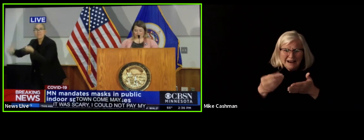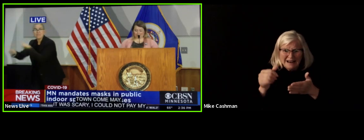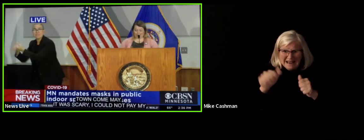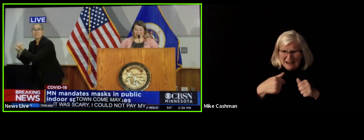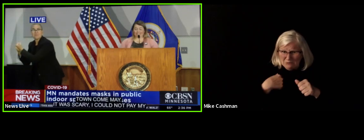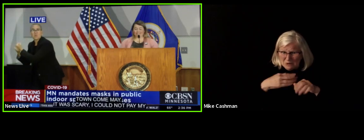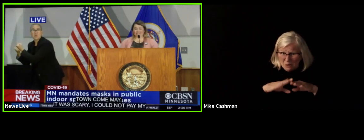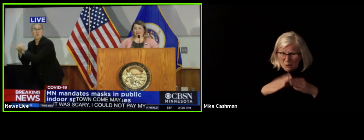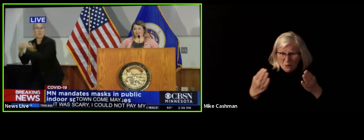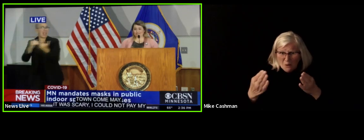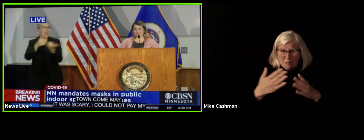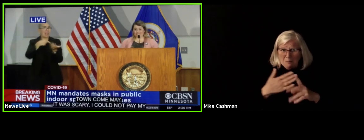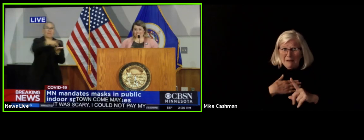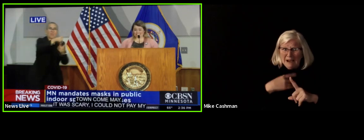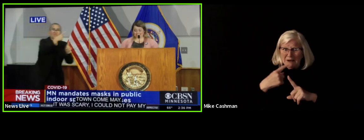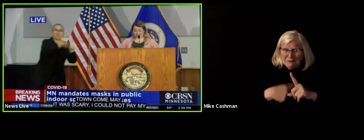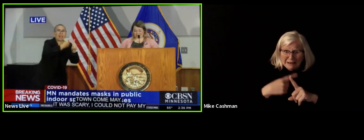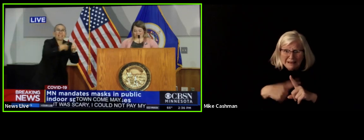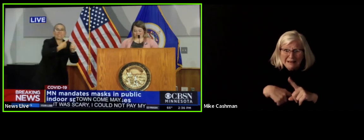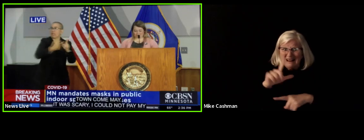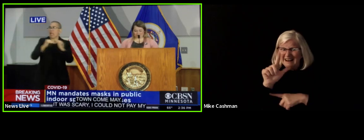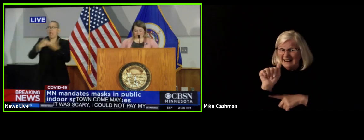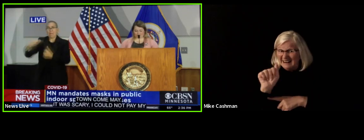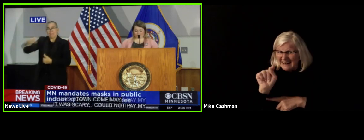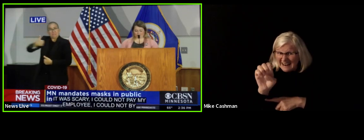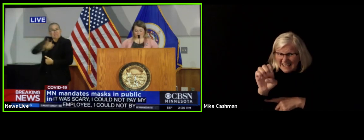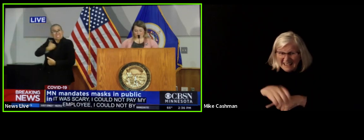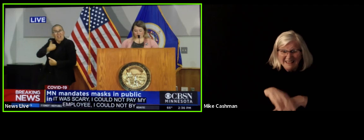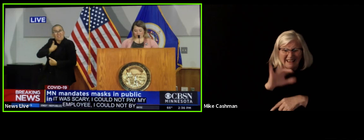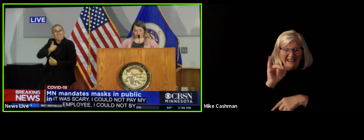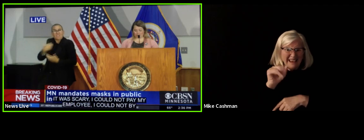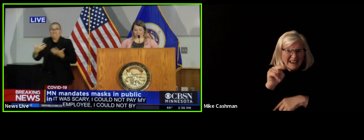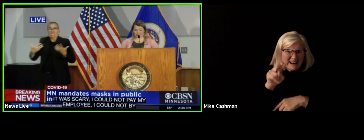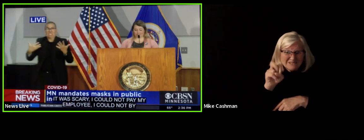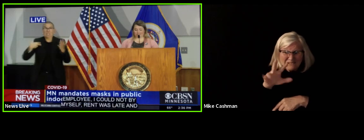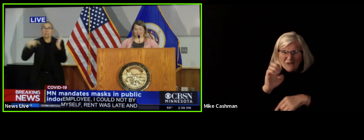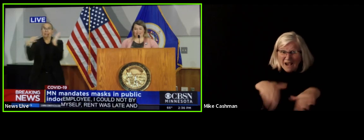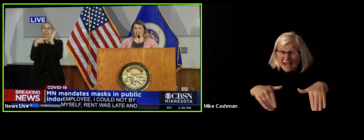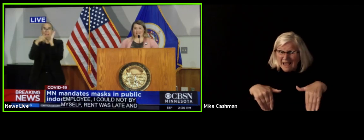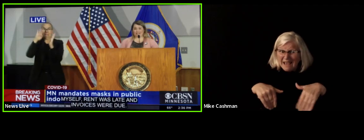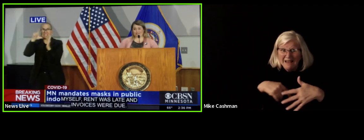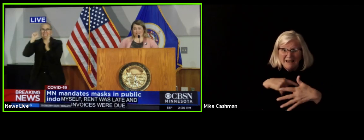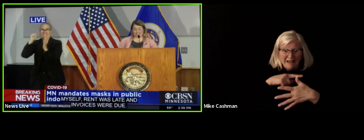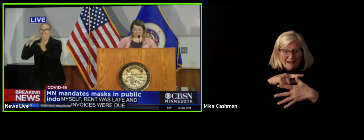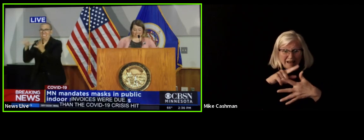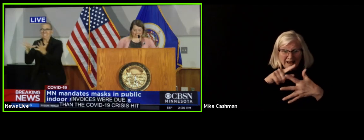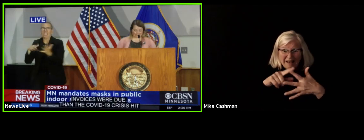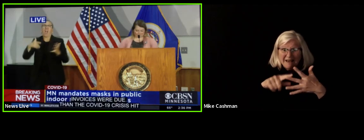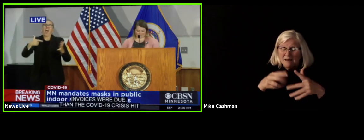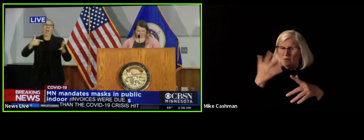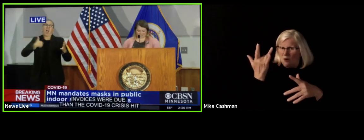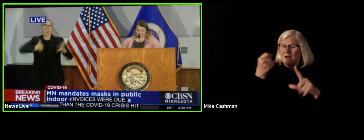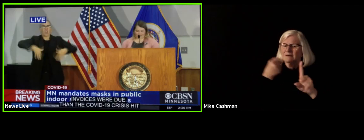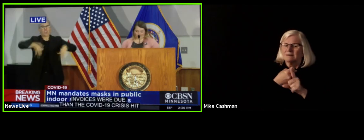due. And then the COVID crisis hit. Our store was forced to shut down and the panic set